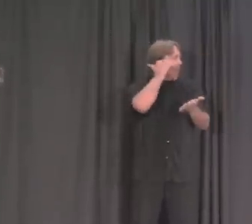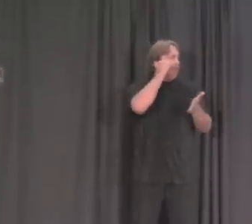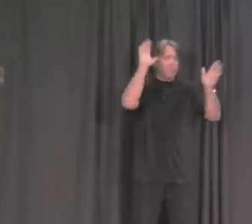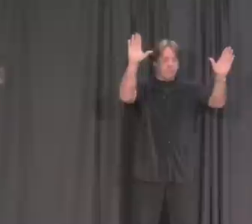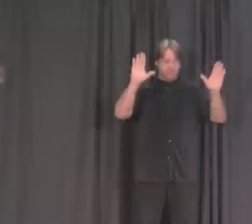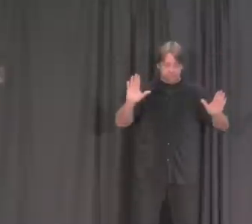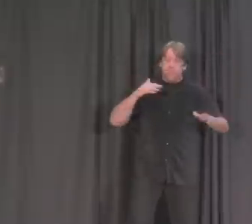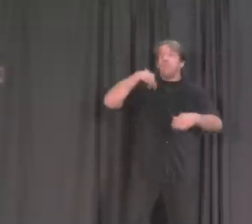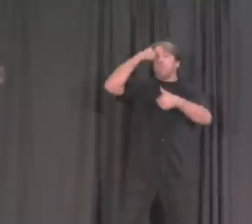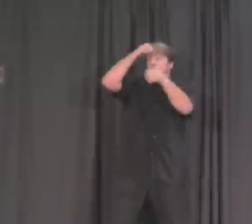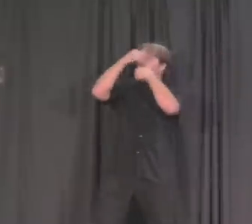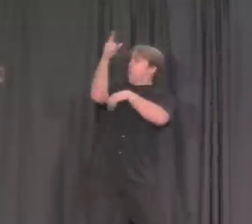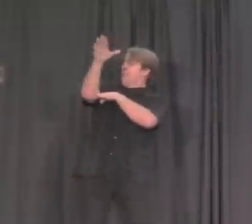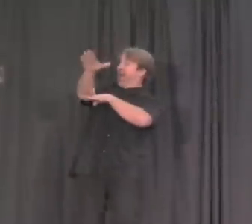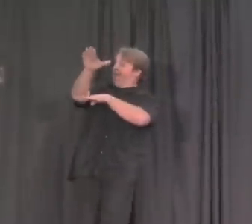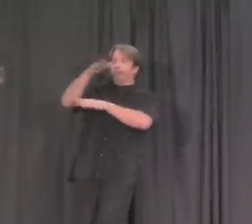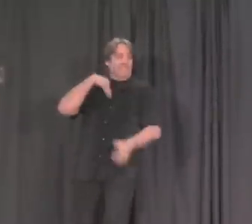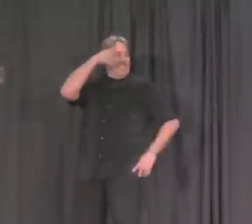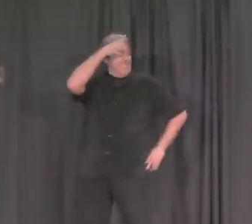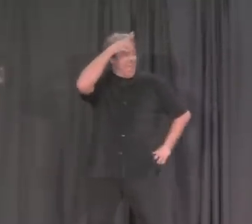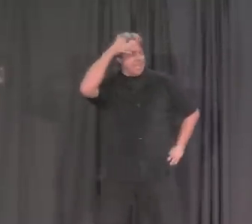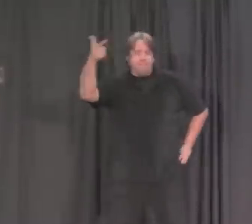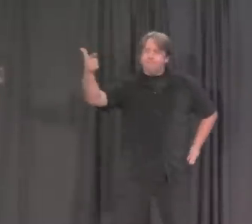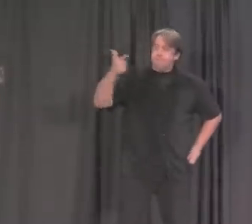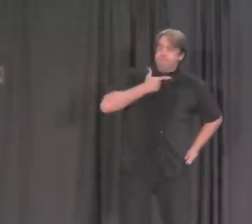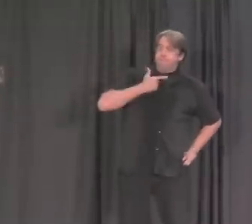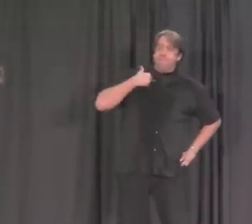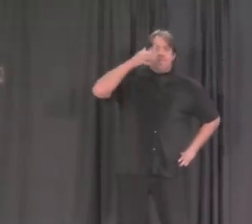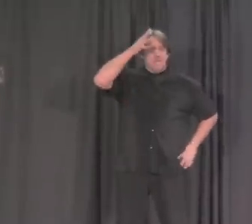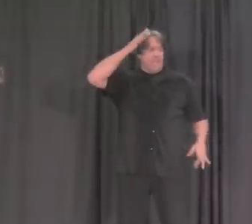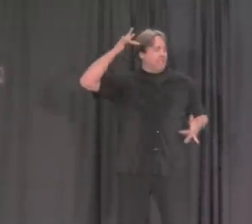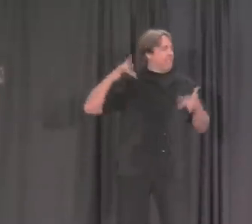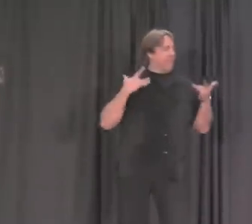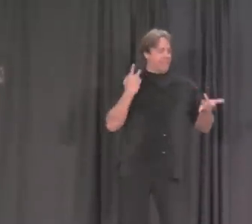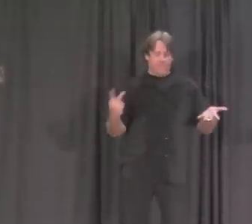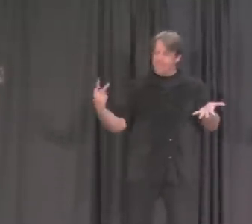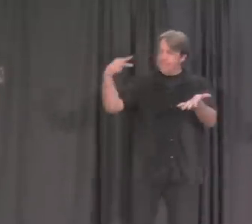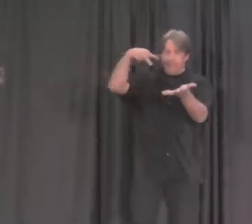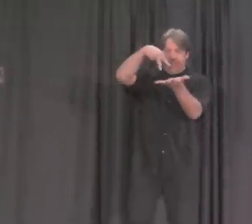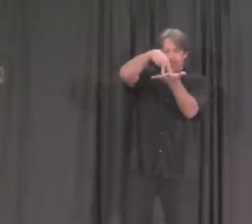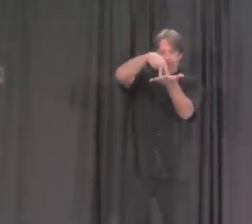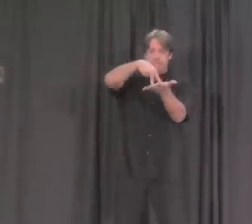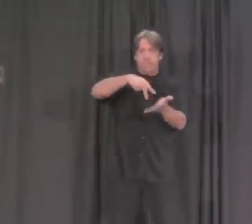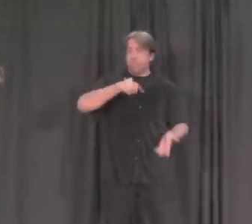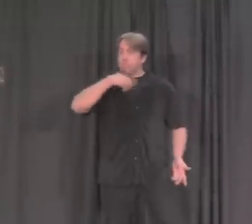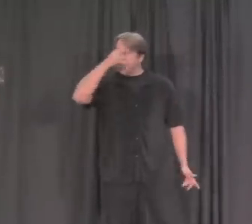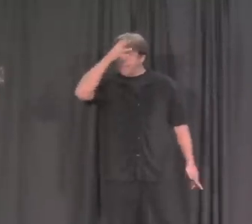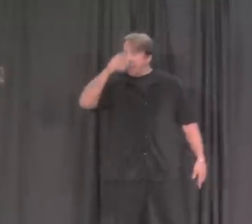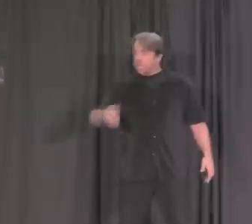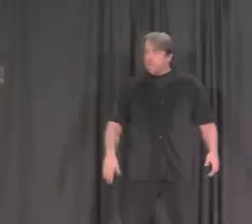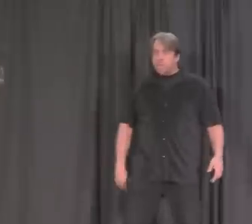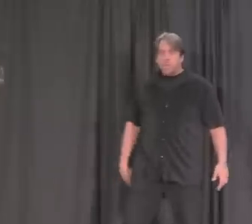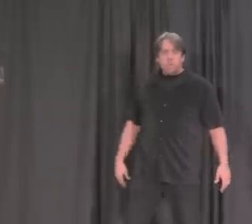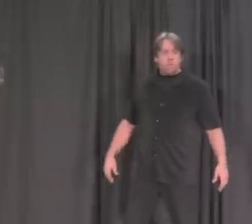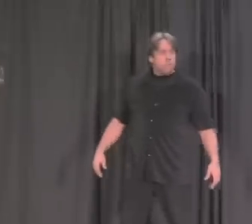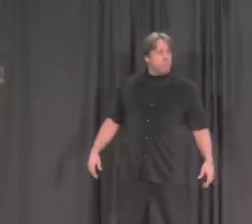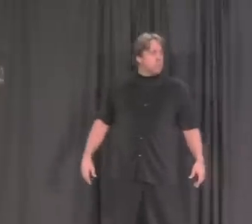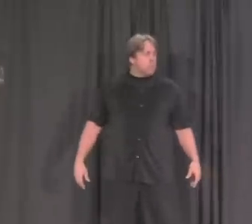church, people would take turns speaking to the congregation and giving their testimony. I remember the day it was my father's turn.